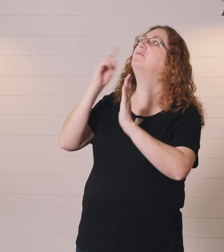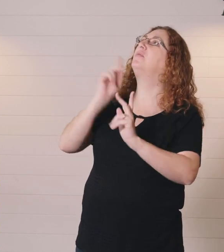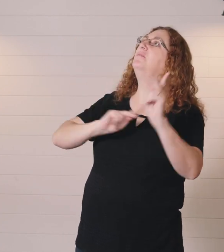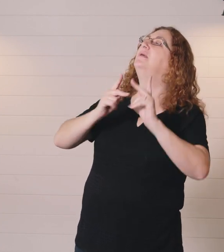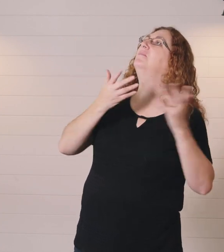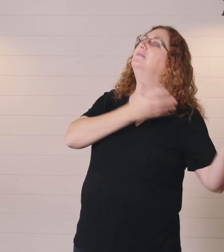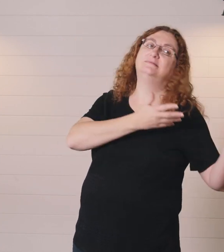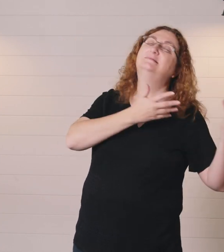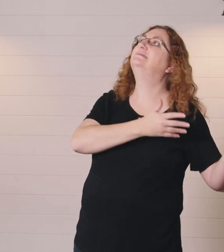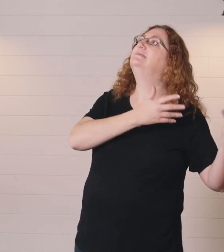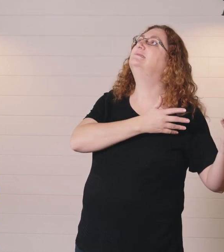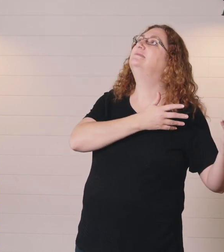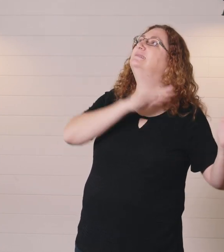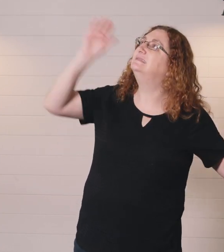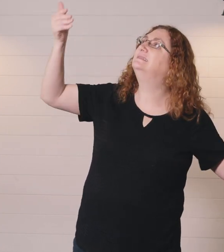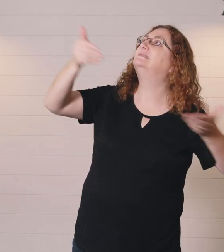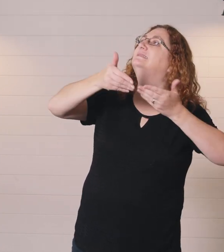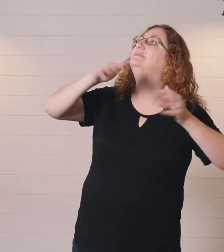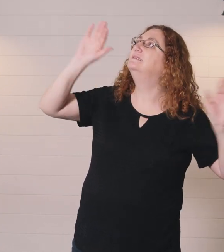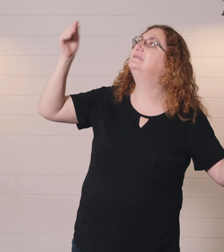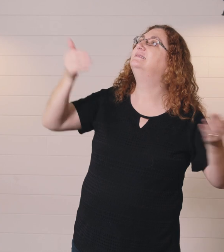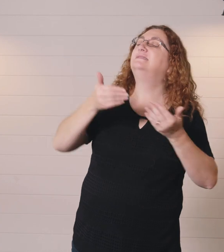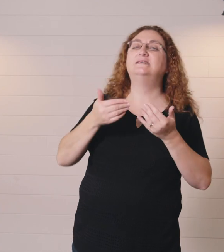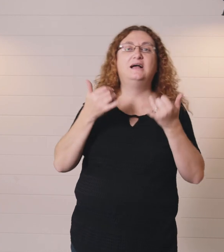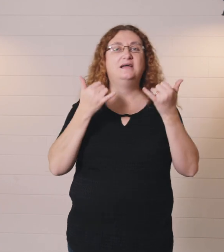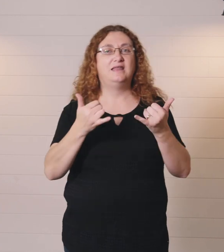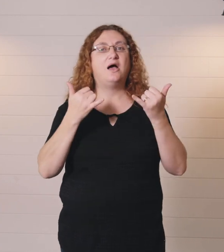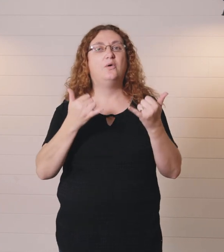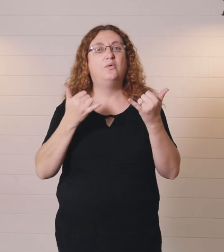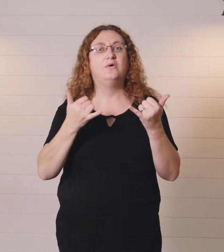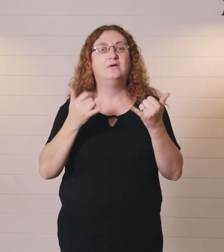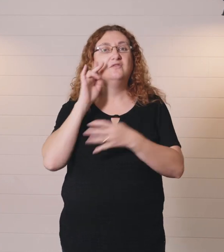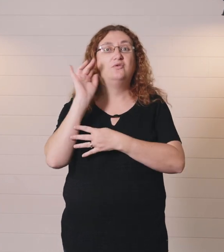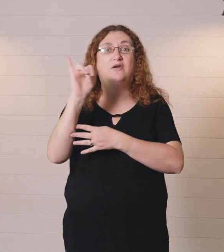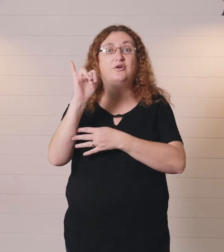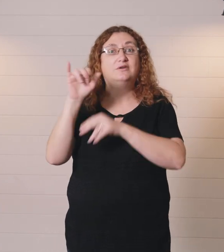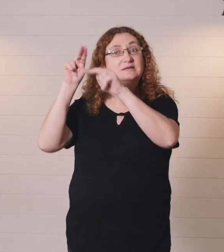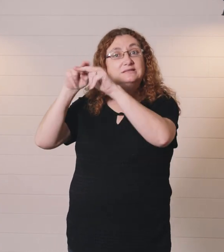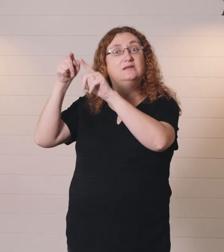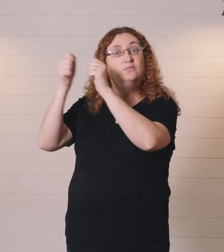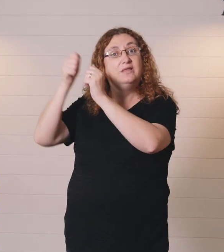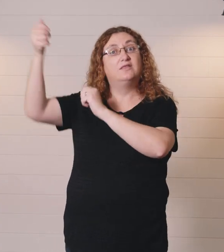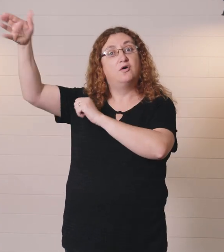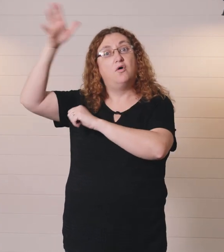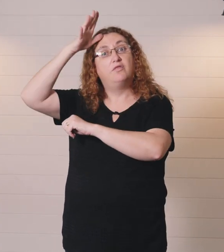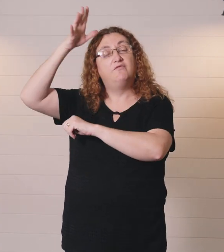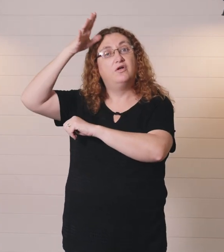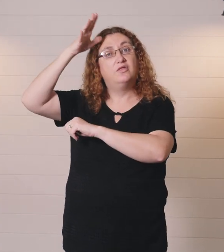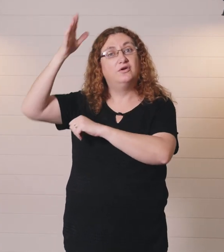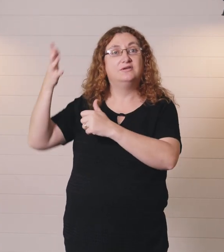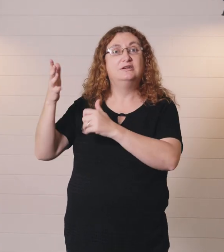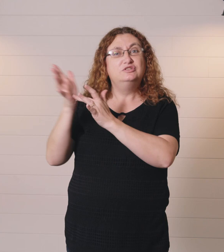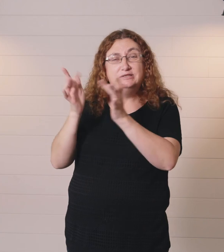His resurrected, glorified state, as He sits at the Father's right hand, that He is ever interceding for us. That's an amazing